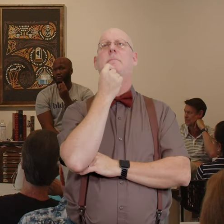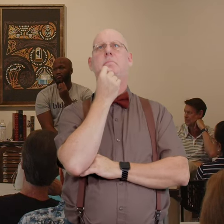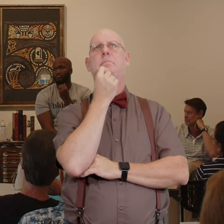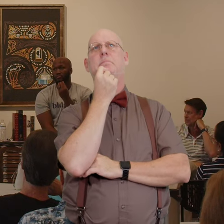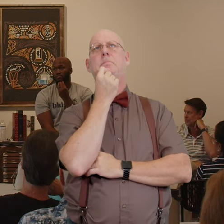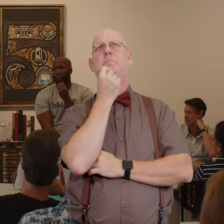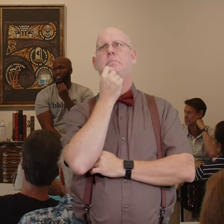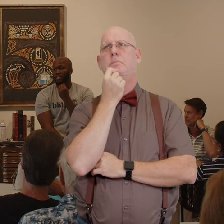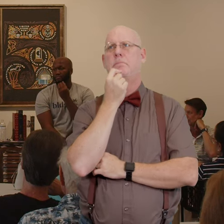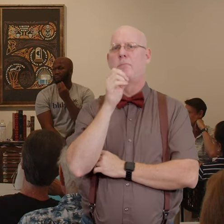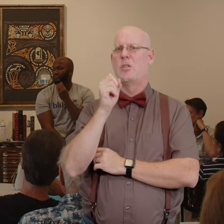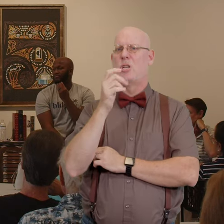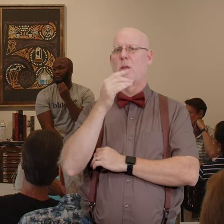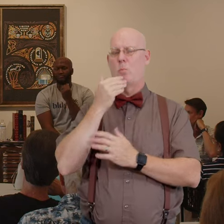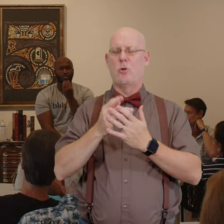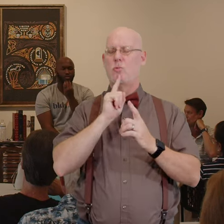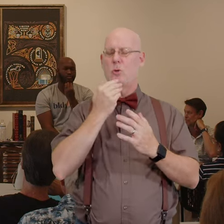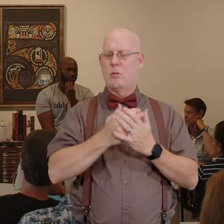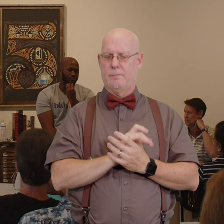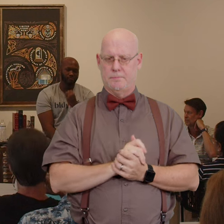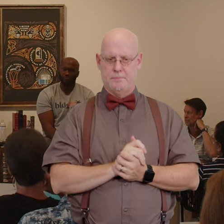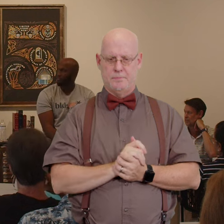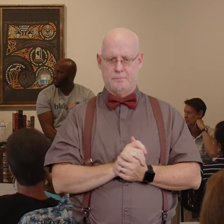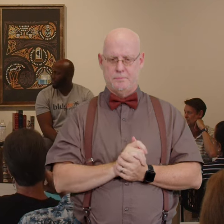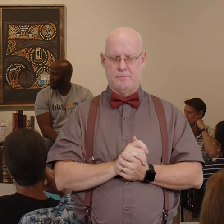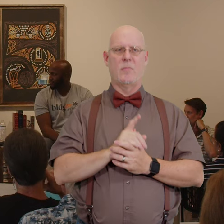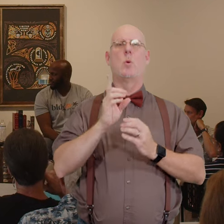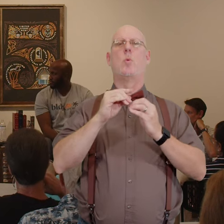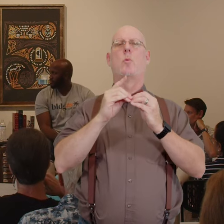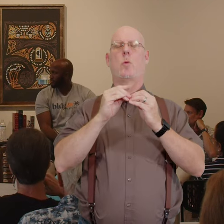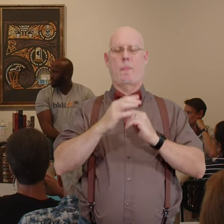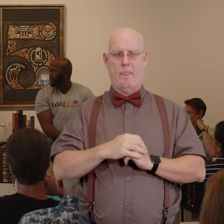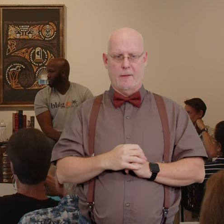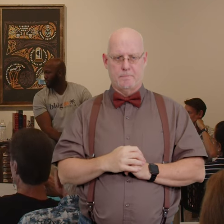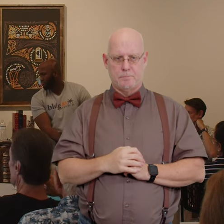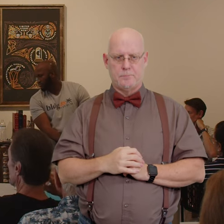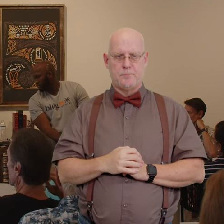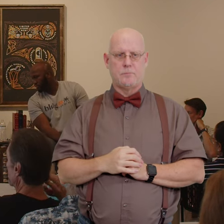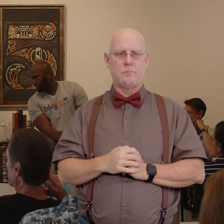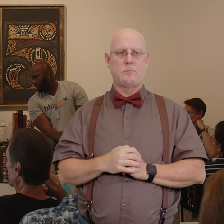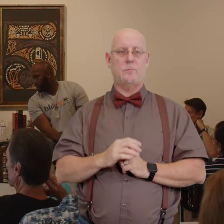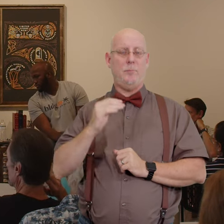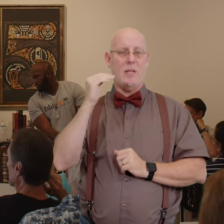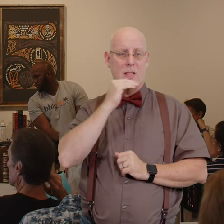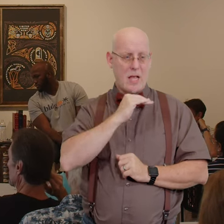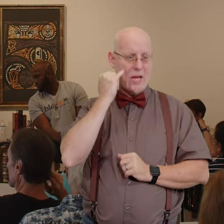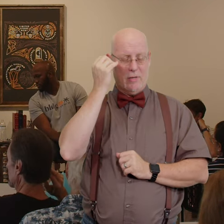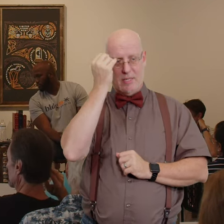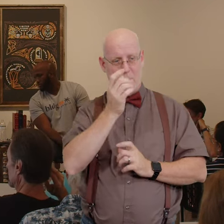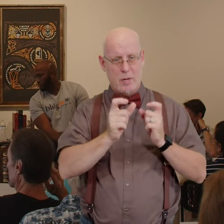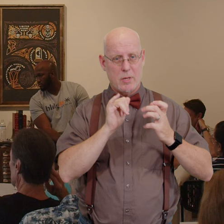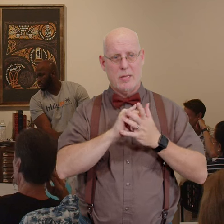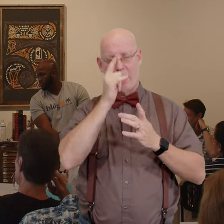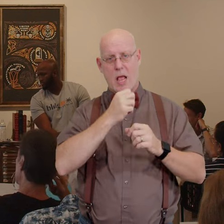say that Shelley book is really good. Yeah, one more. Yeah. Would it be a lie if we were to